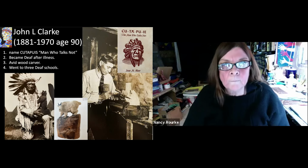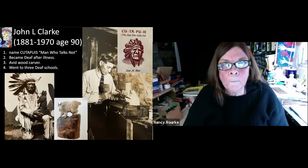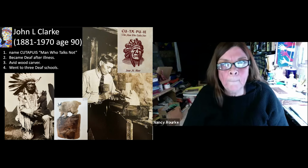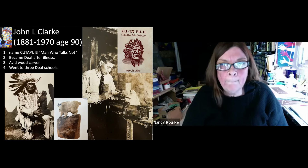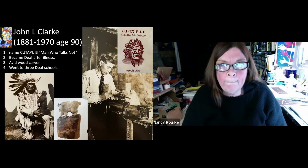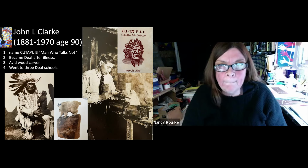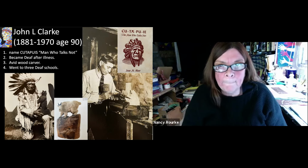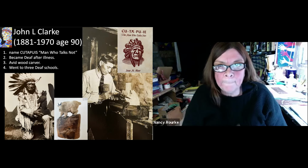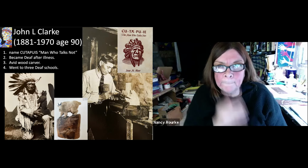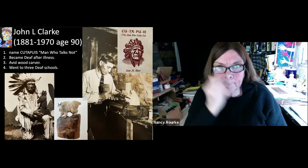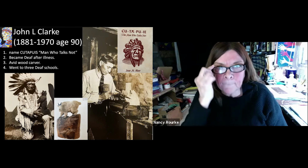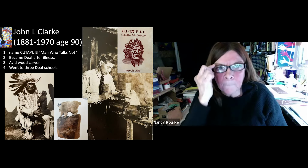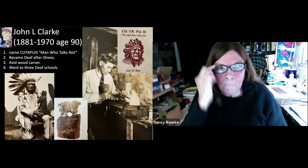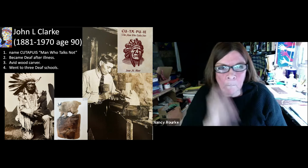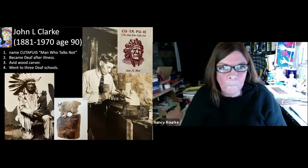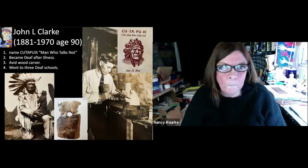And I'll give you a second. To look at the slide.